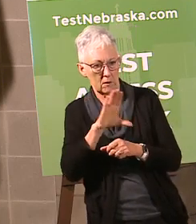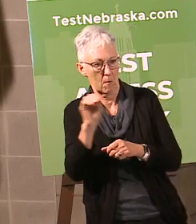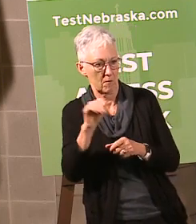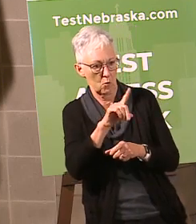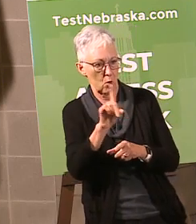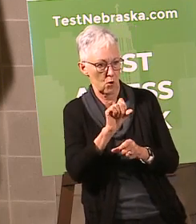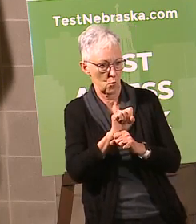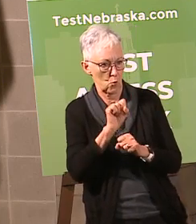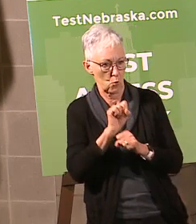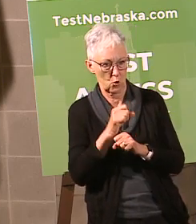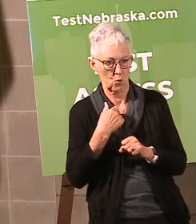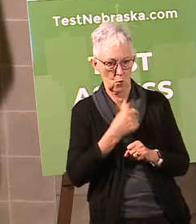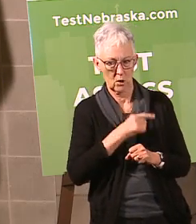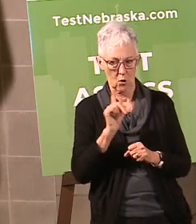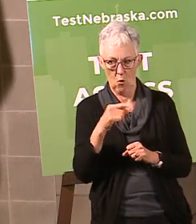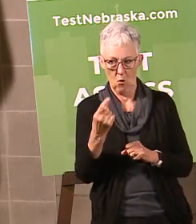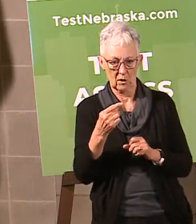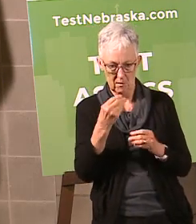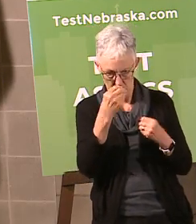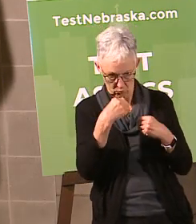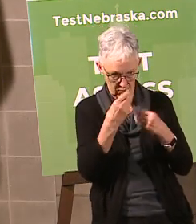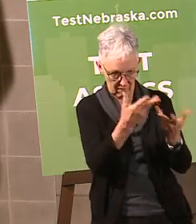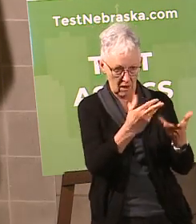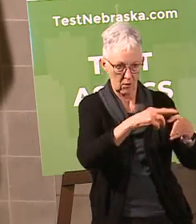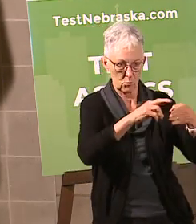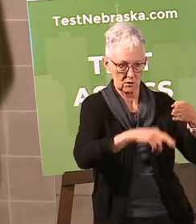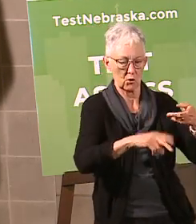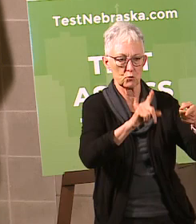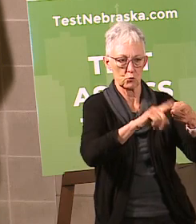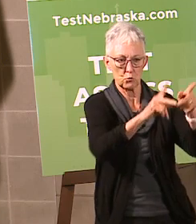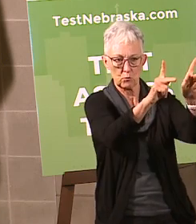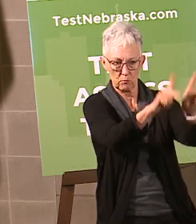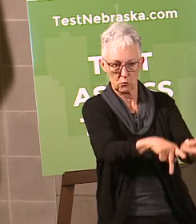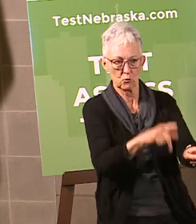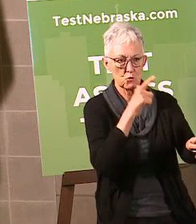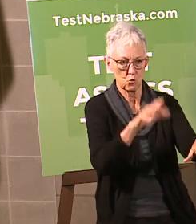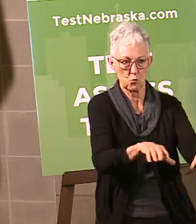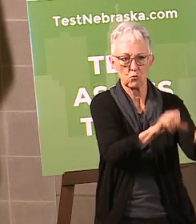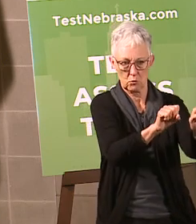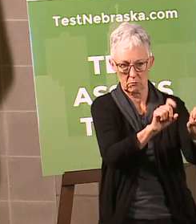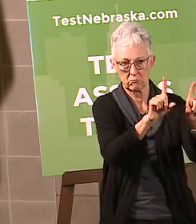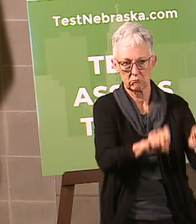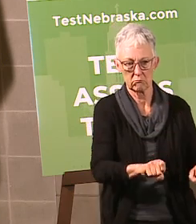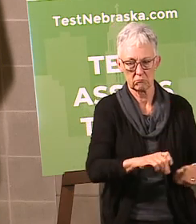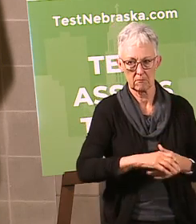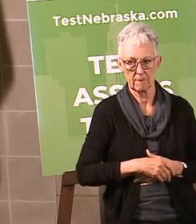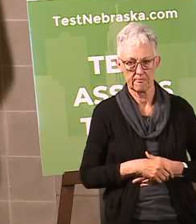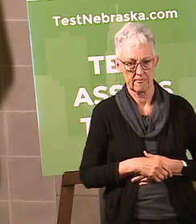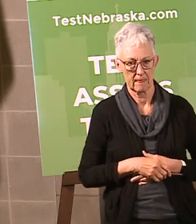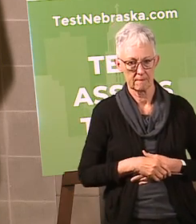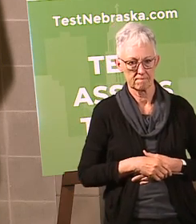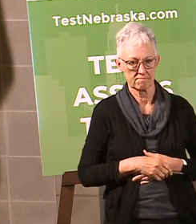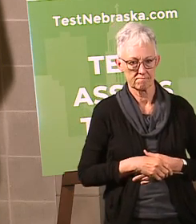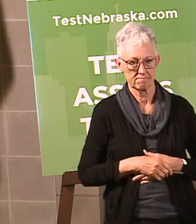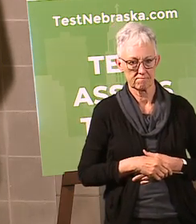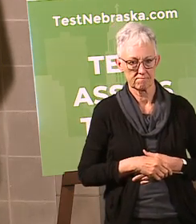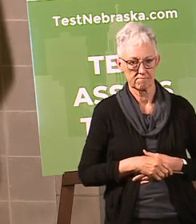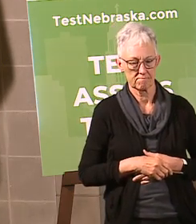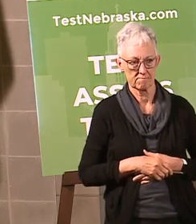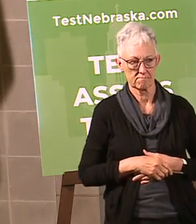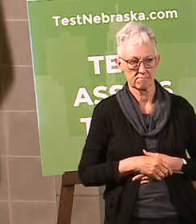positive. And that's true for everybody. So that's not, and then also, one of the, just getting